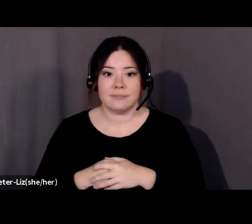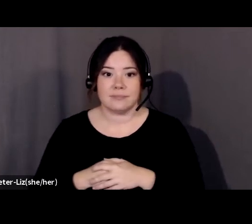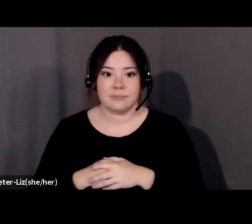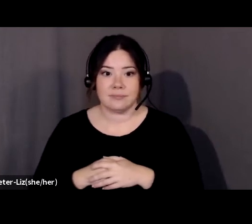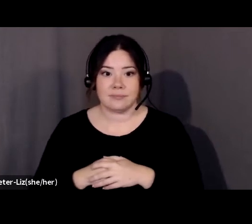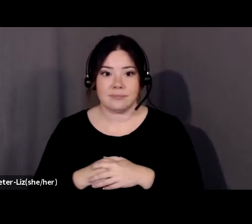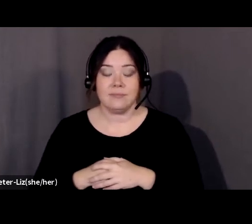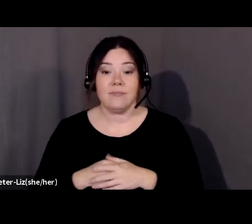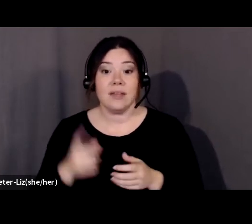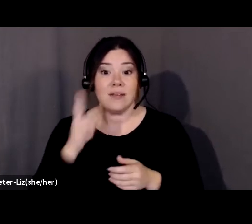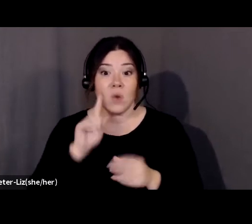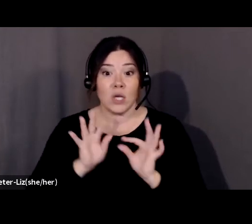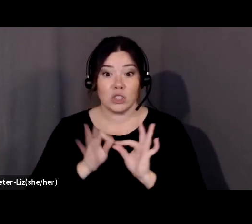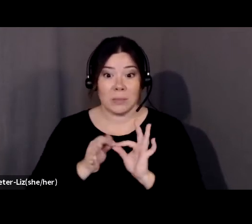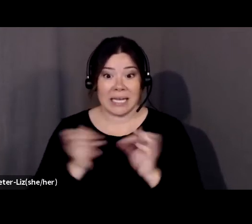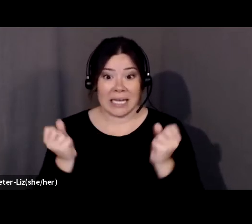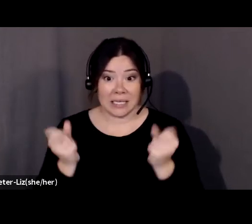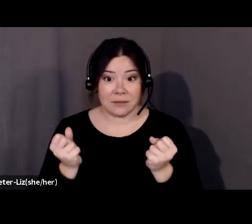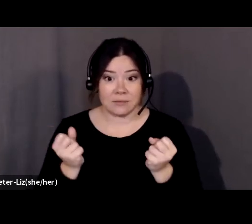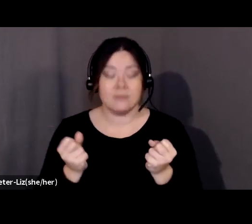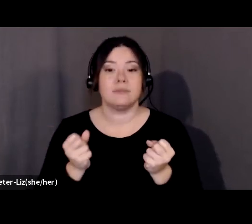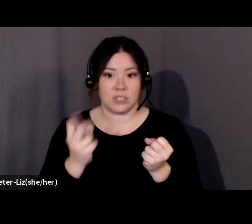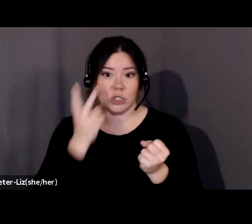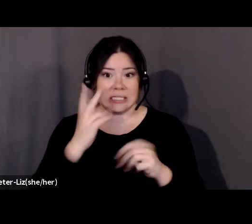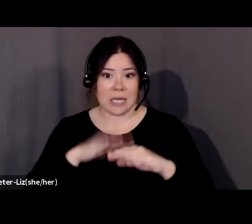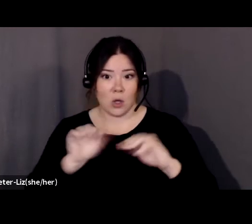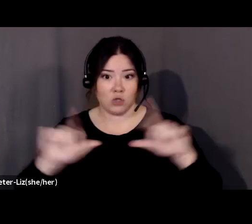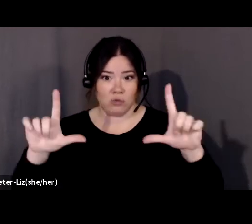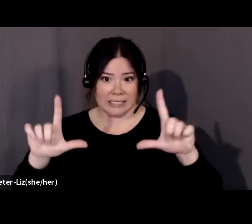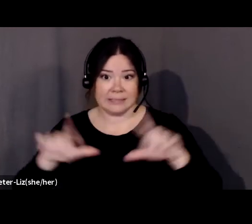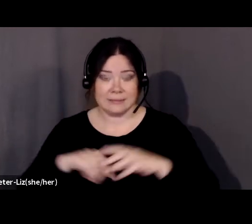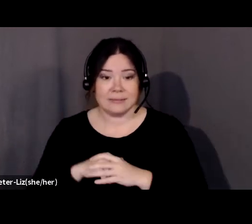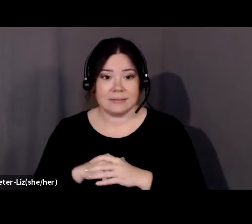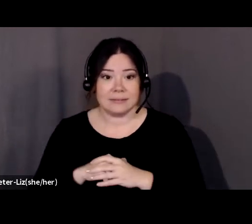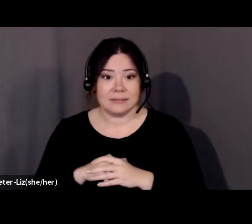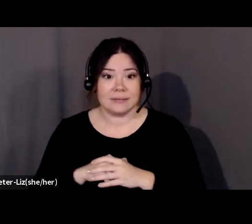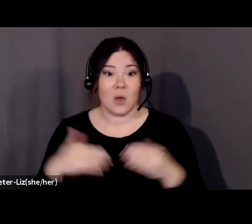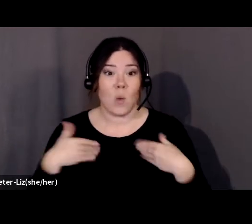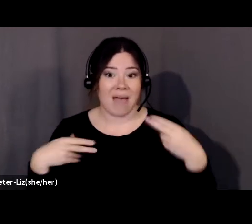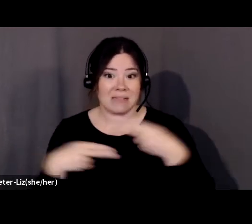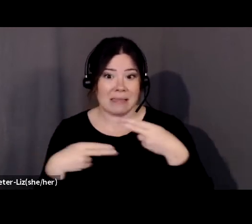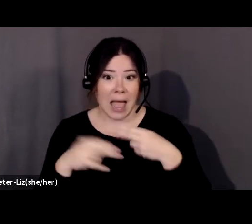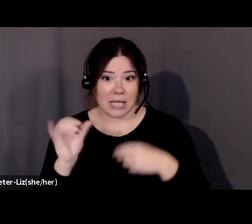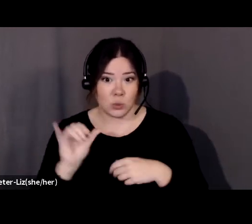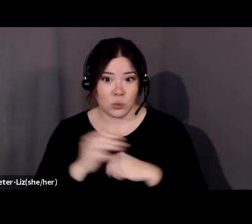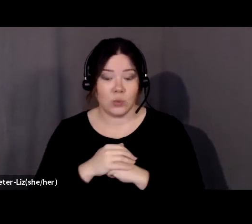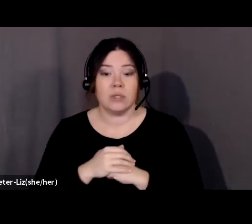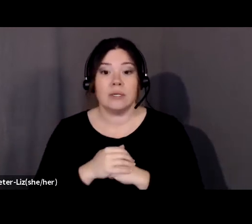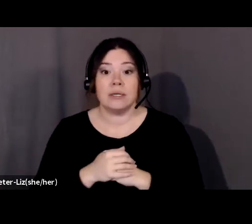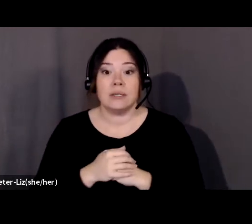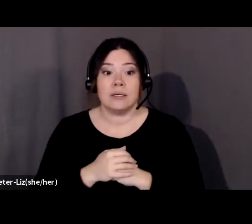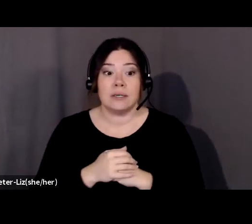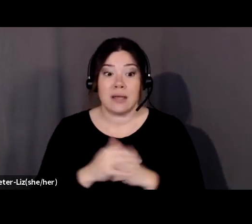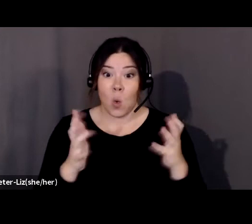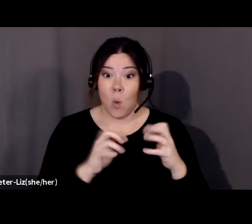For sign language interpreting, the interpreter should be on screen. And we do have slides shown. So if you'd like to change the